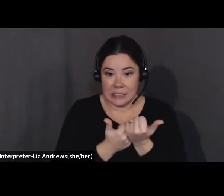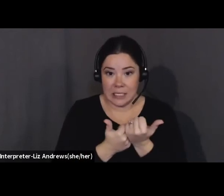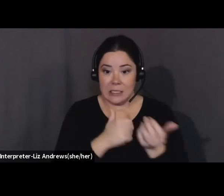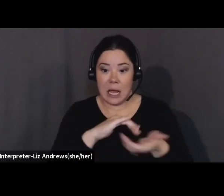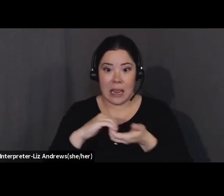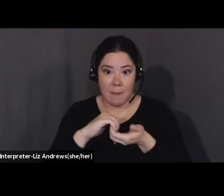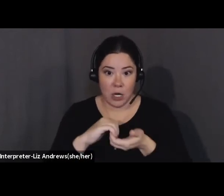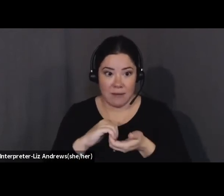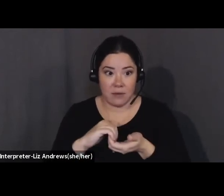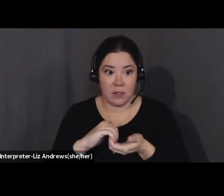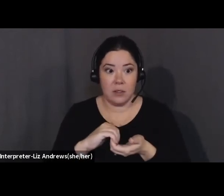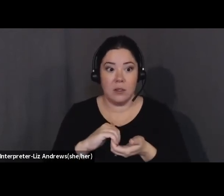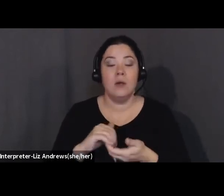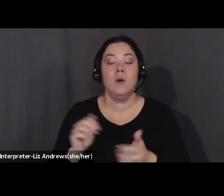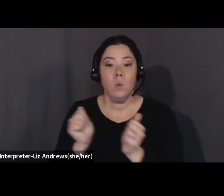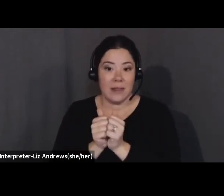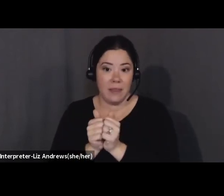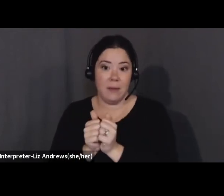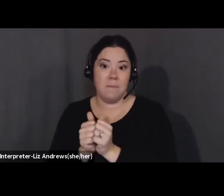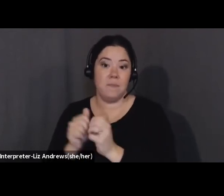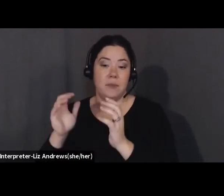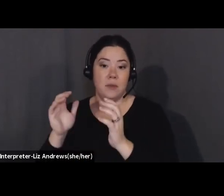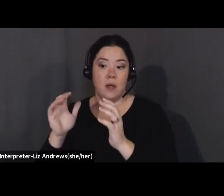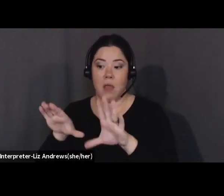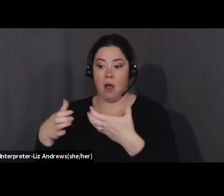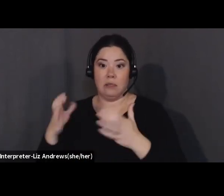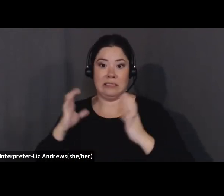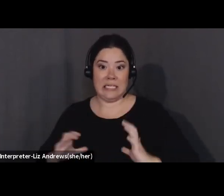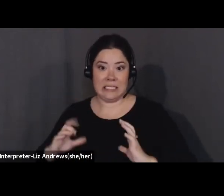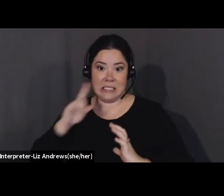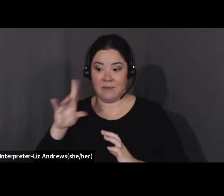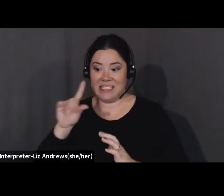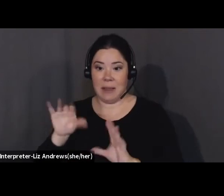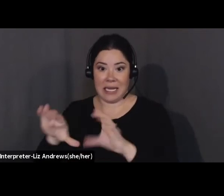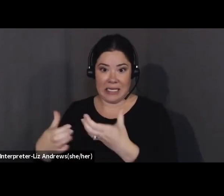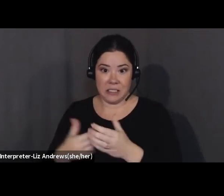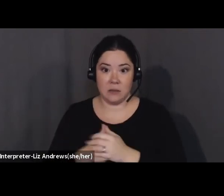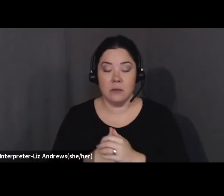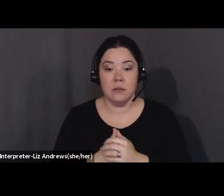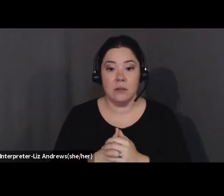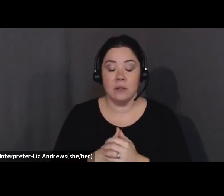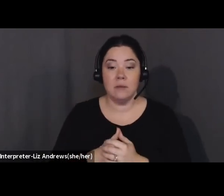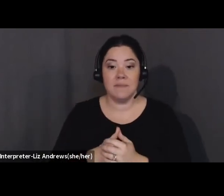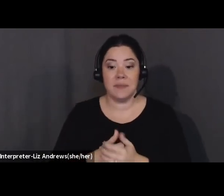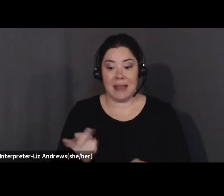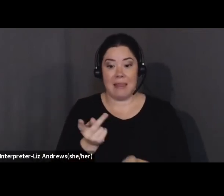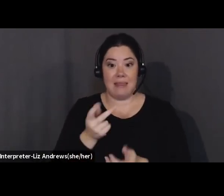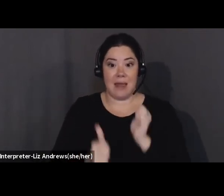the Consortium of Citizens with Disabilities. Their most recent report is